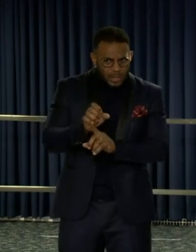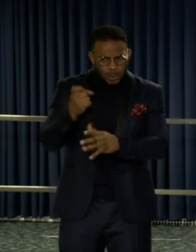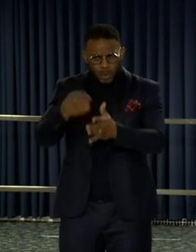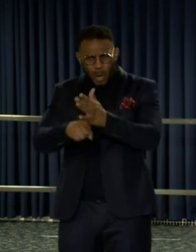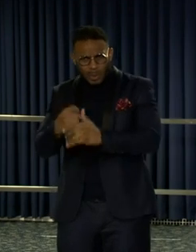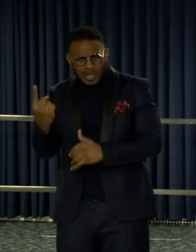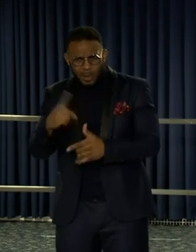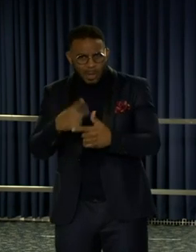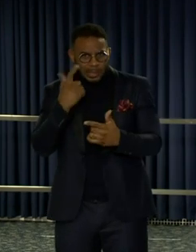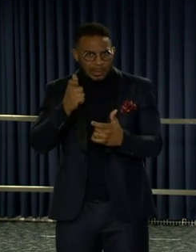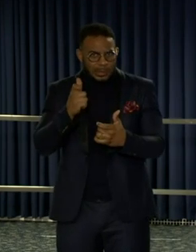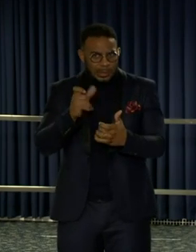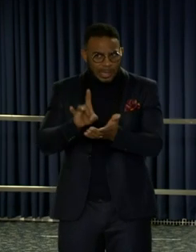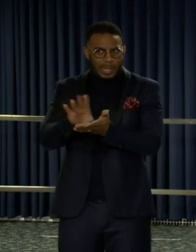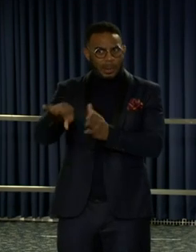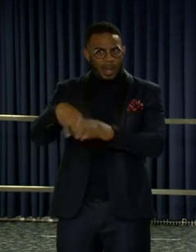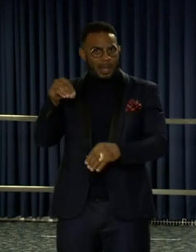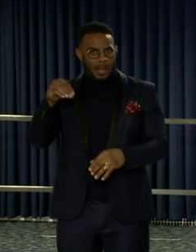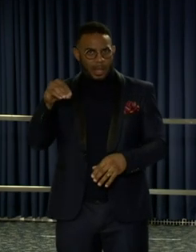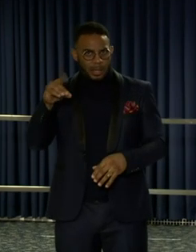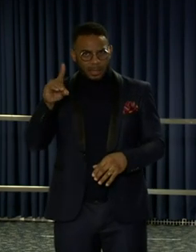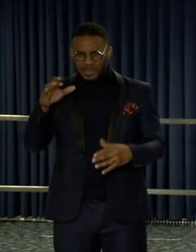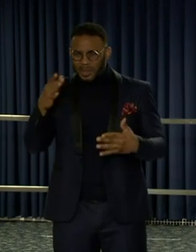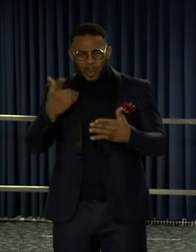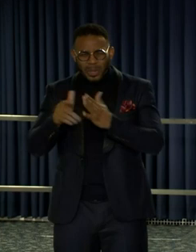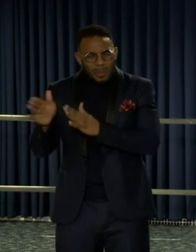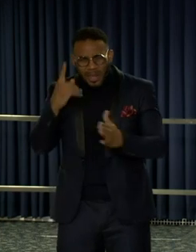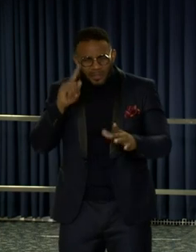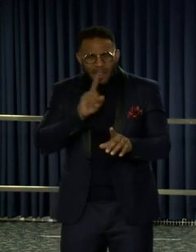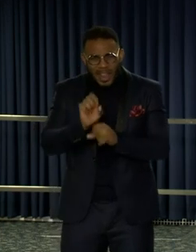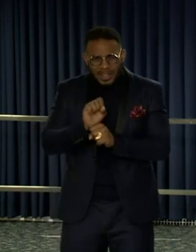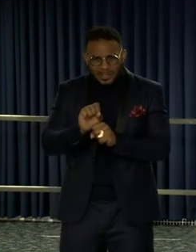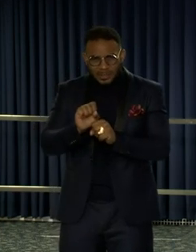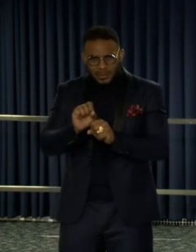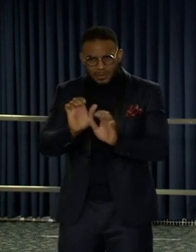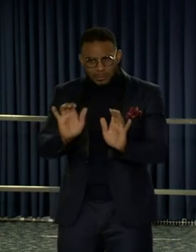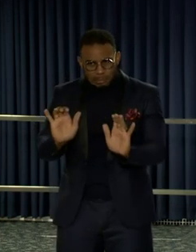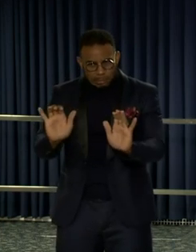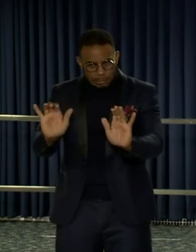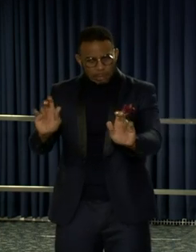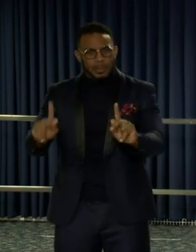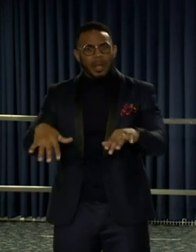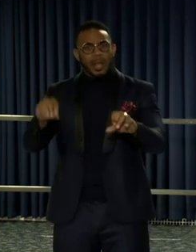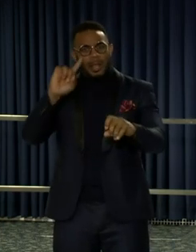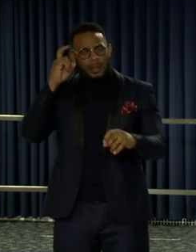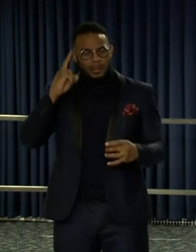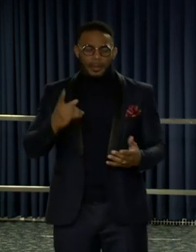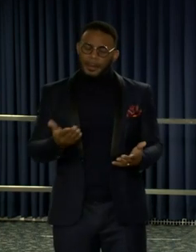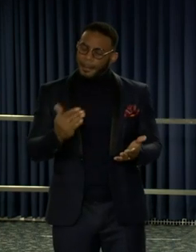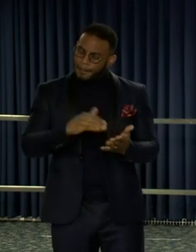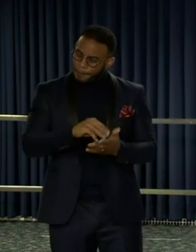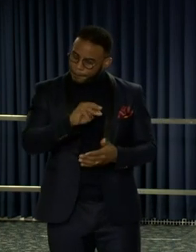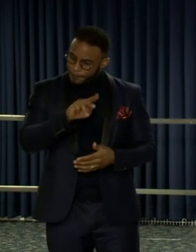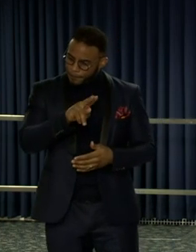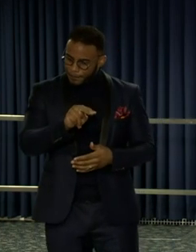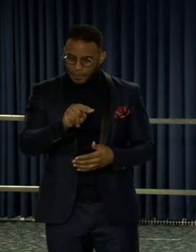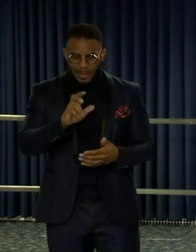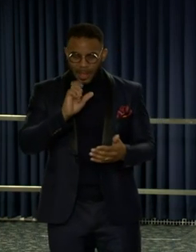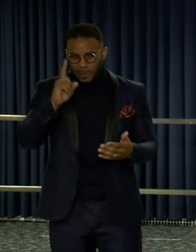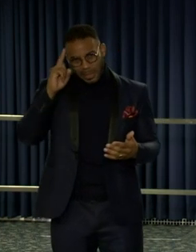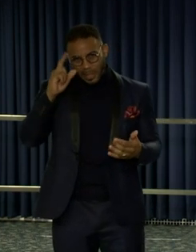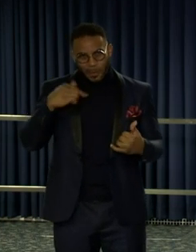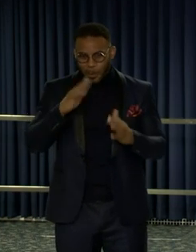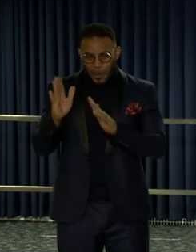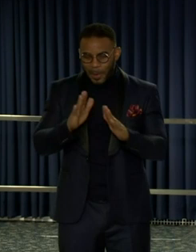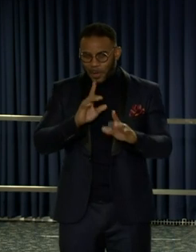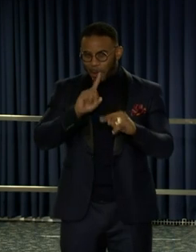charge them with something, or are you just going to take them outside and let them on their way? What's the plan for actually finding in the Capitol? Again, Martin, I don't think that